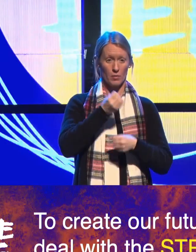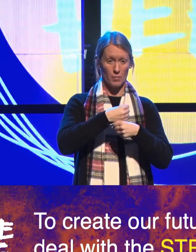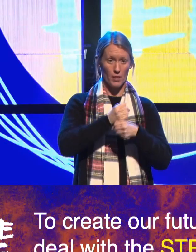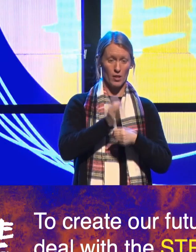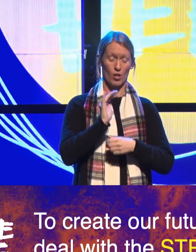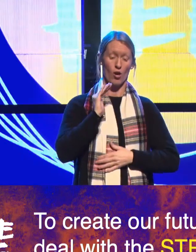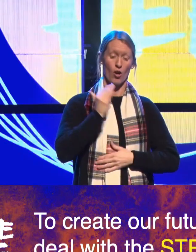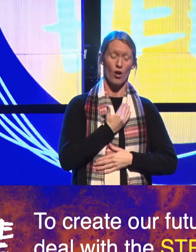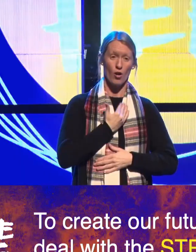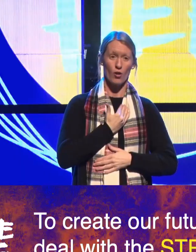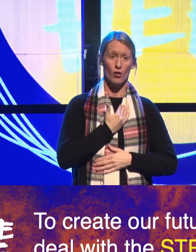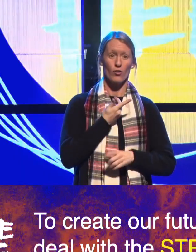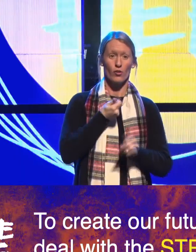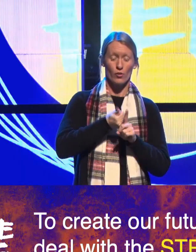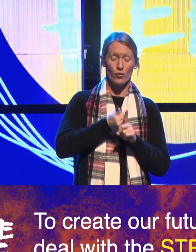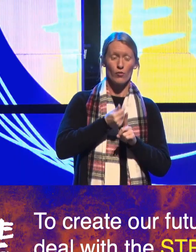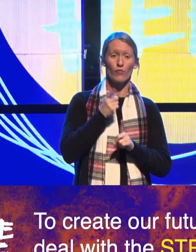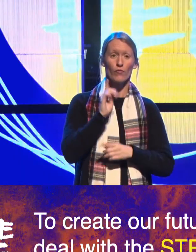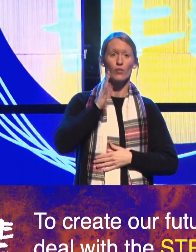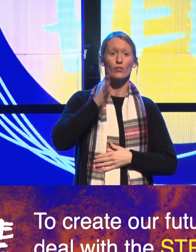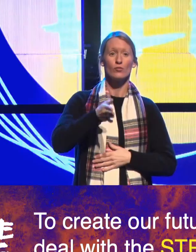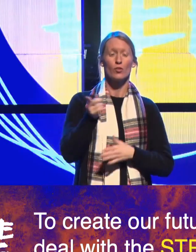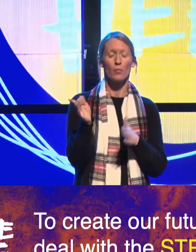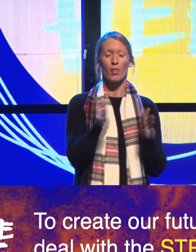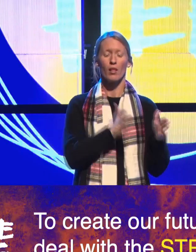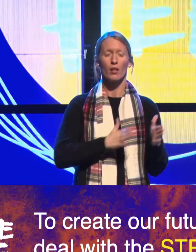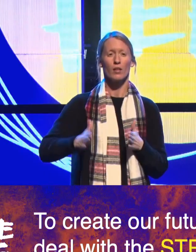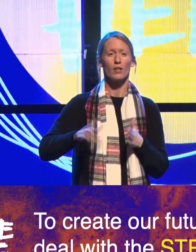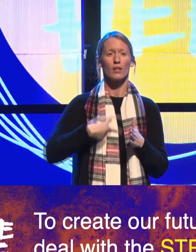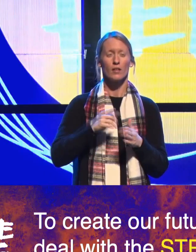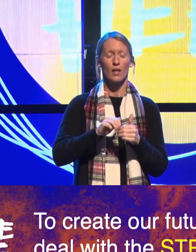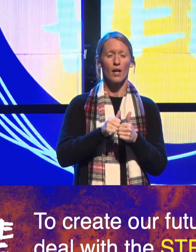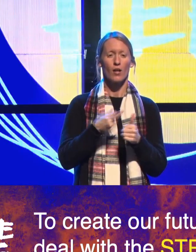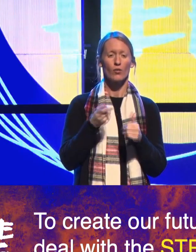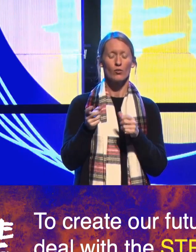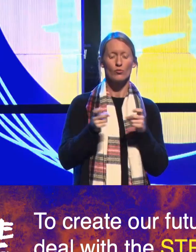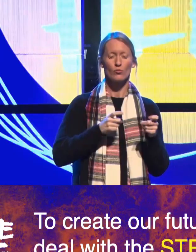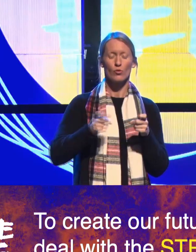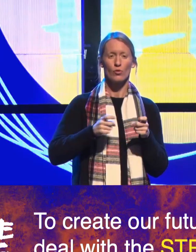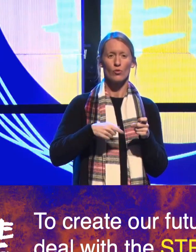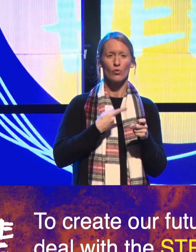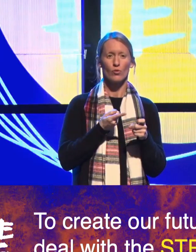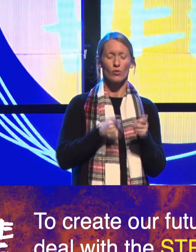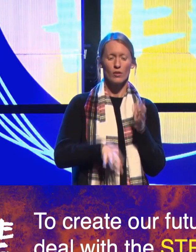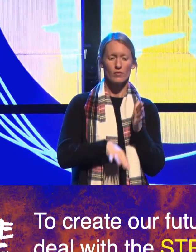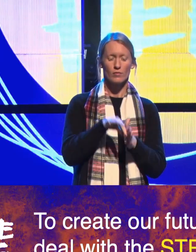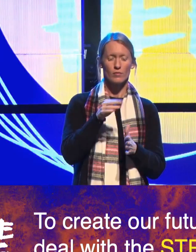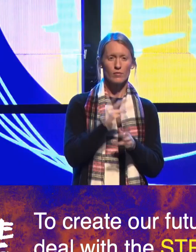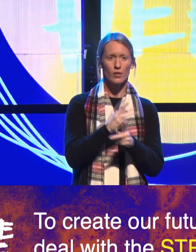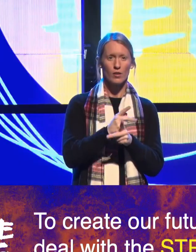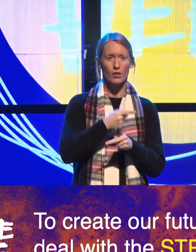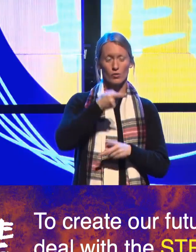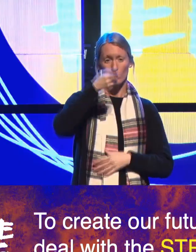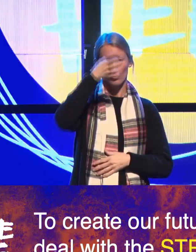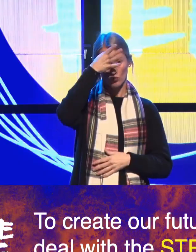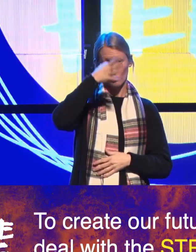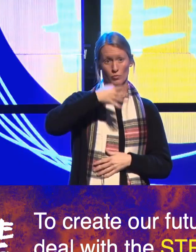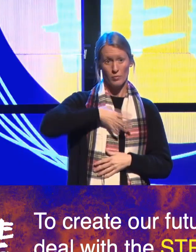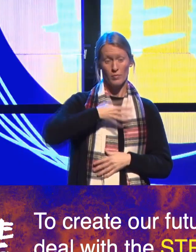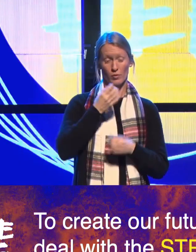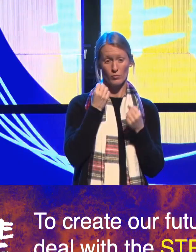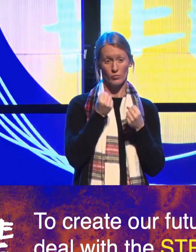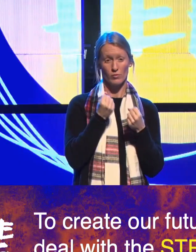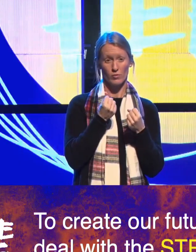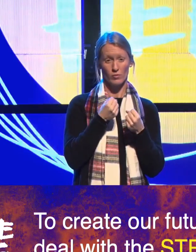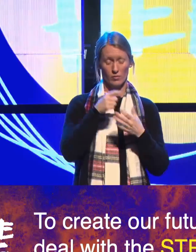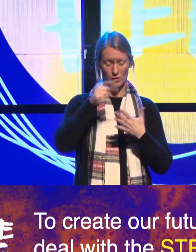plan today on how to deal with the strong man in these areas of our lives. Right? In modern,